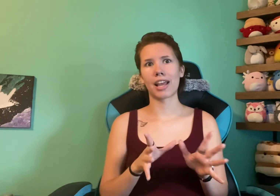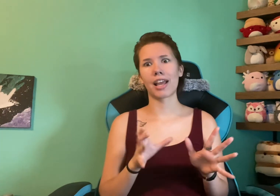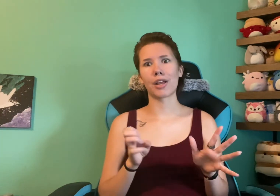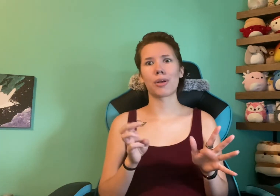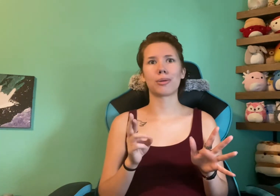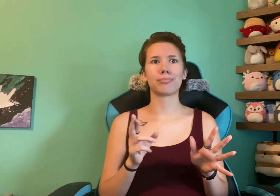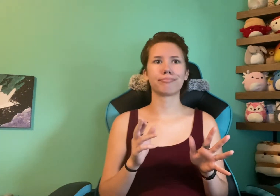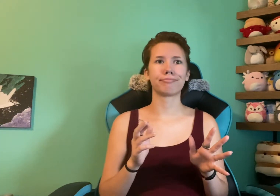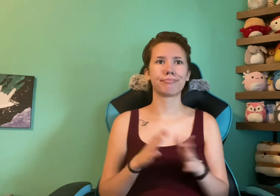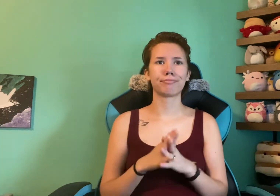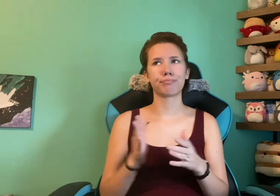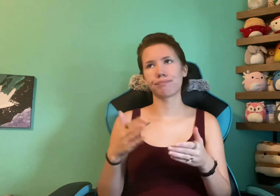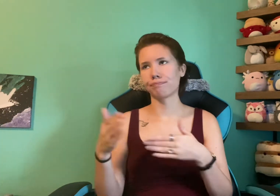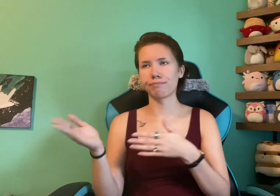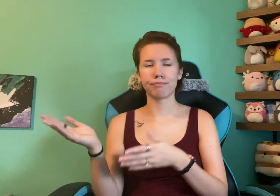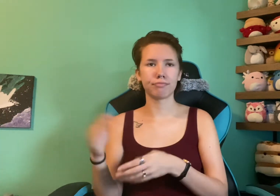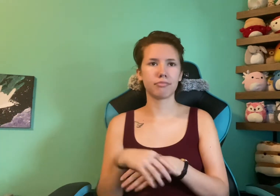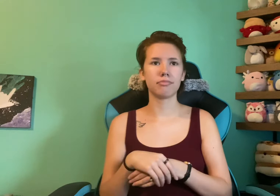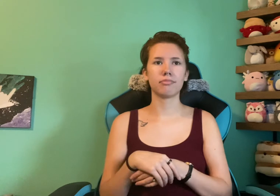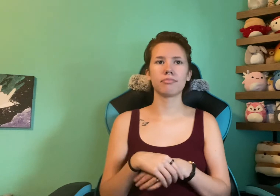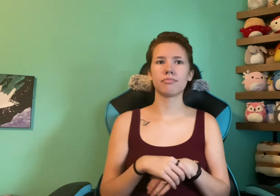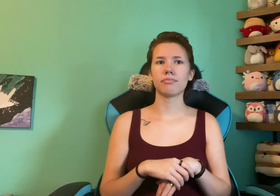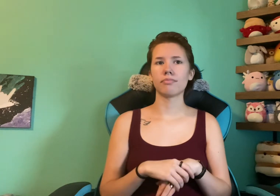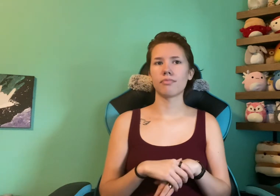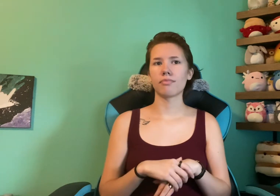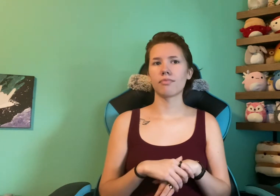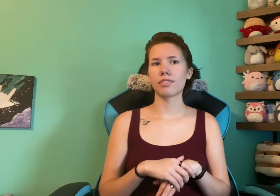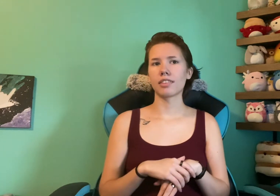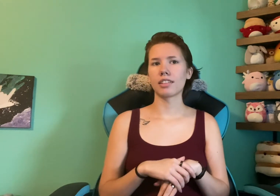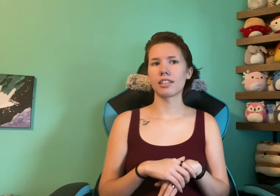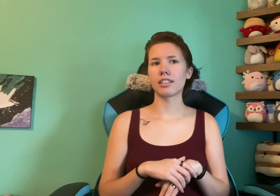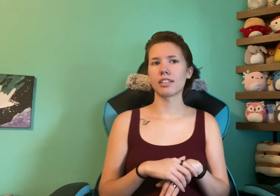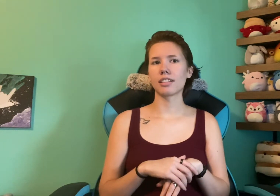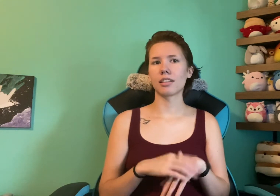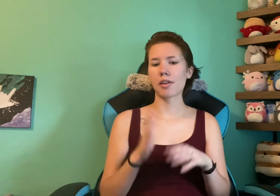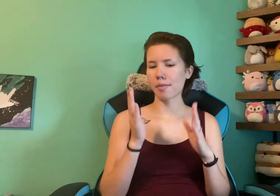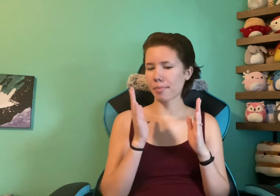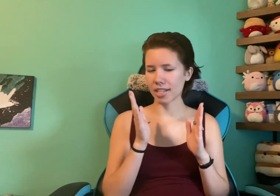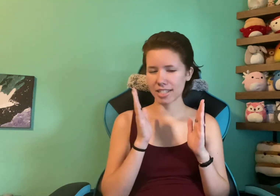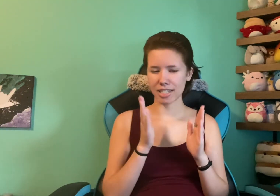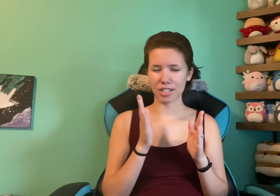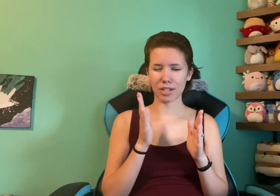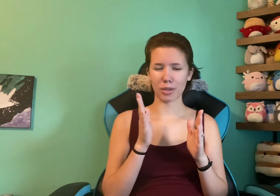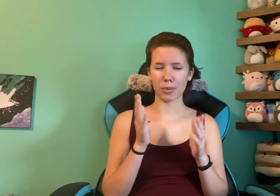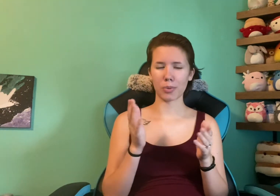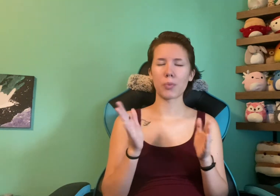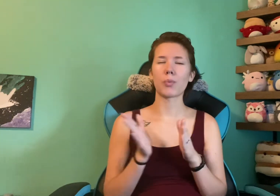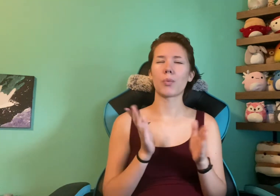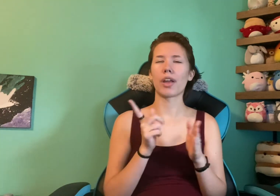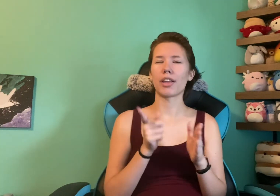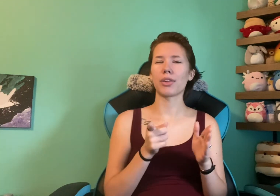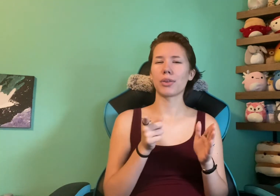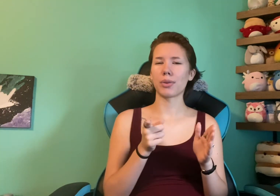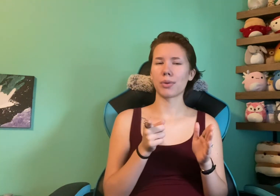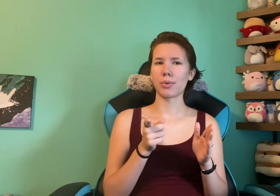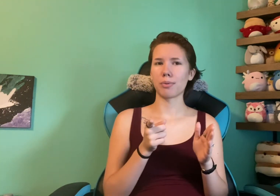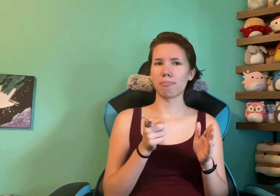practice that we do, pay attention to the way you format your notes. Clearly identify terms and their definitions, as well